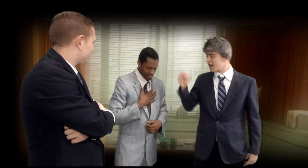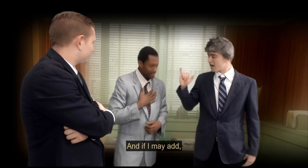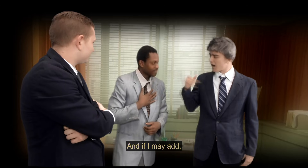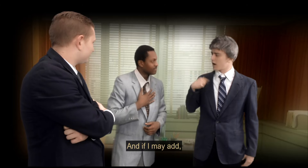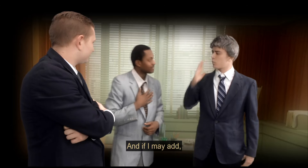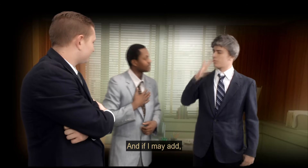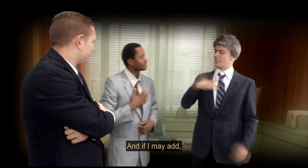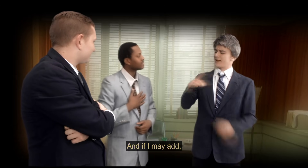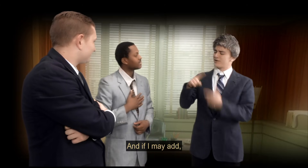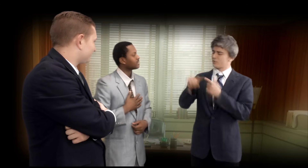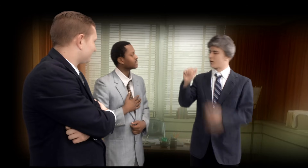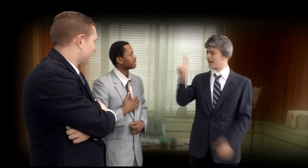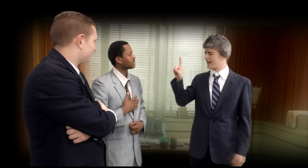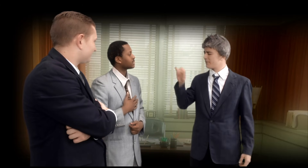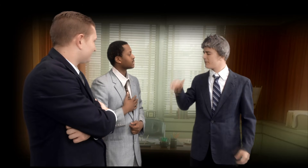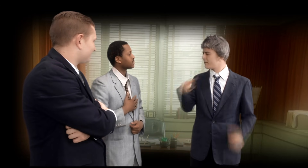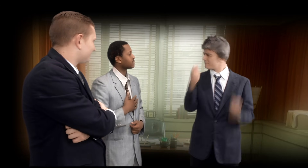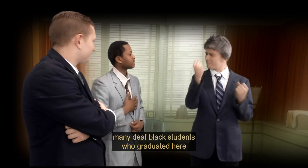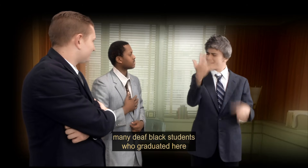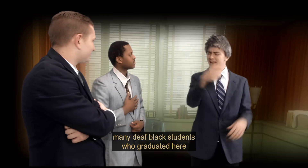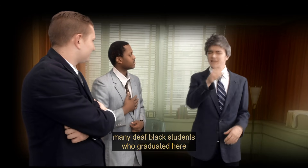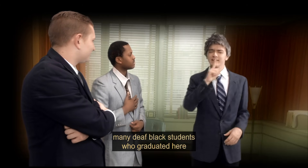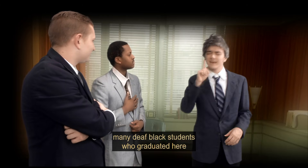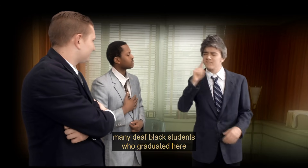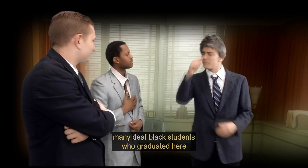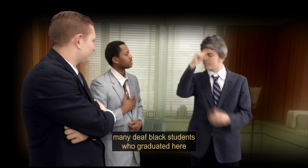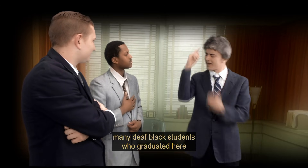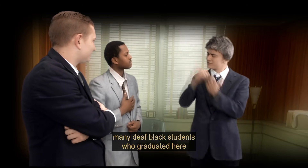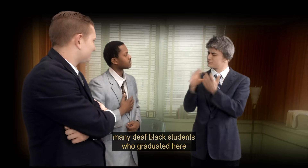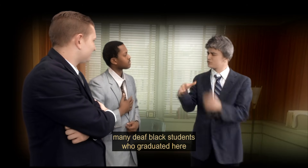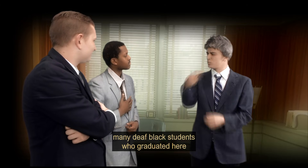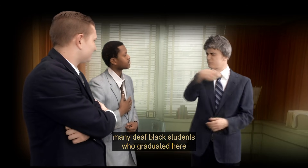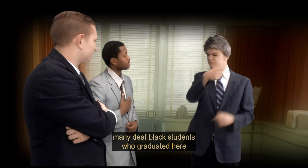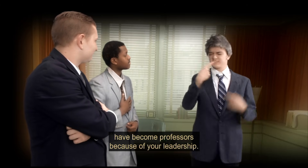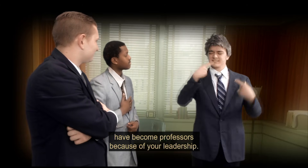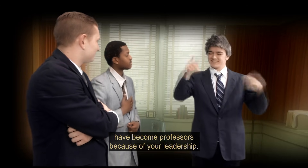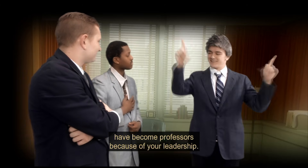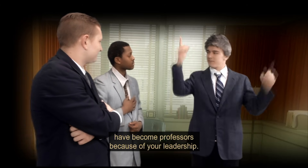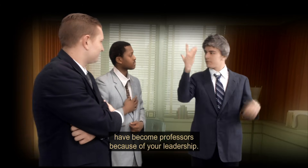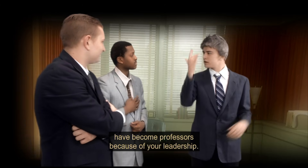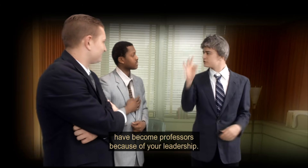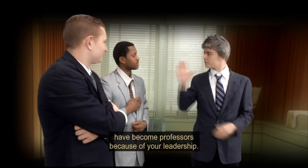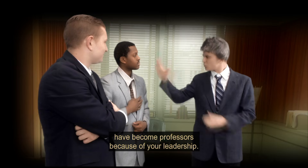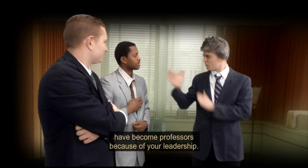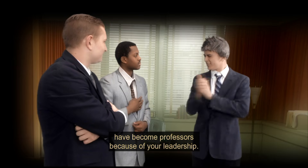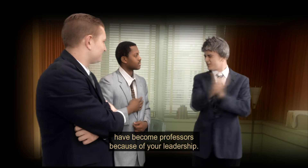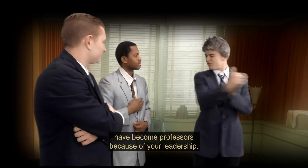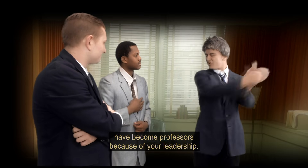And if I may add, many black deaf students who graduated here have become professors because of your